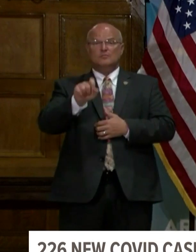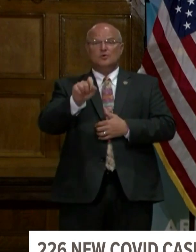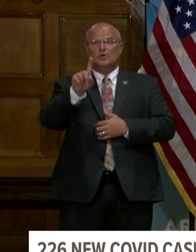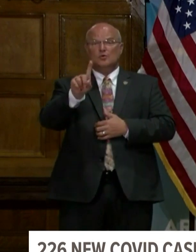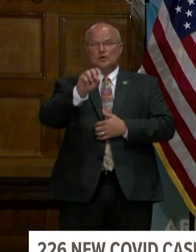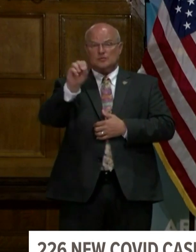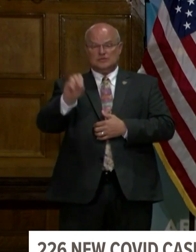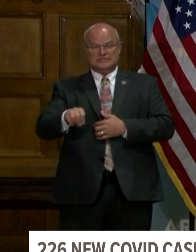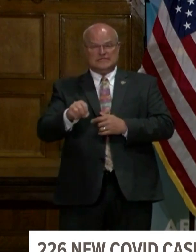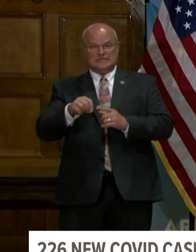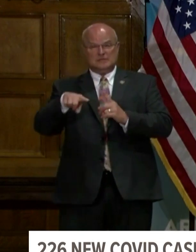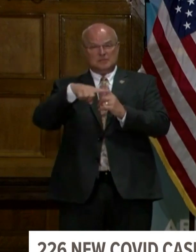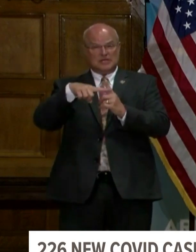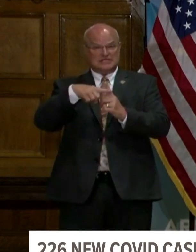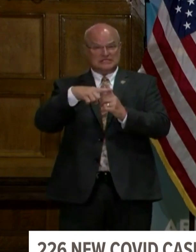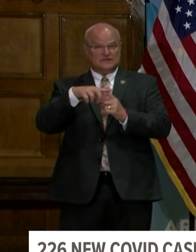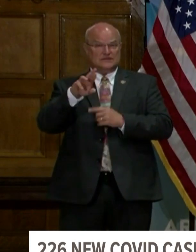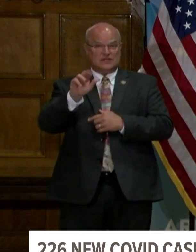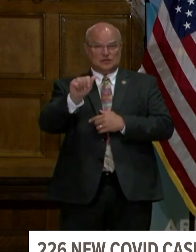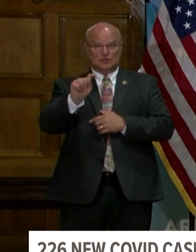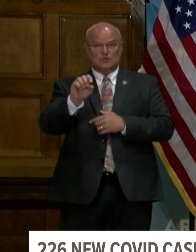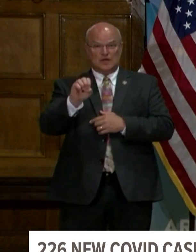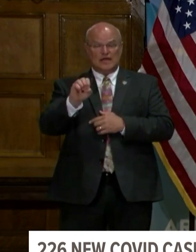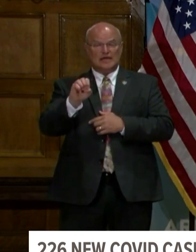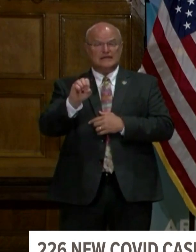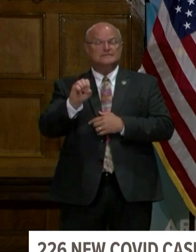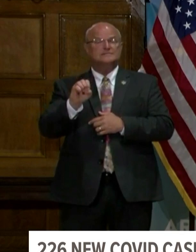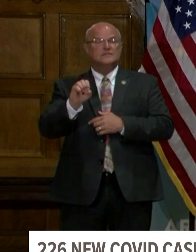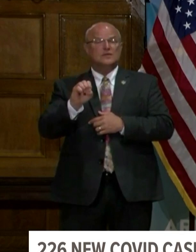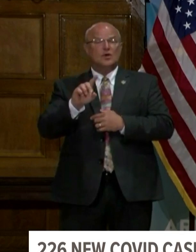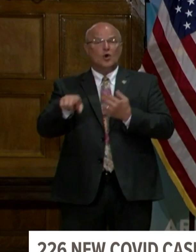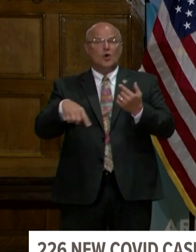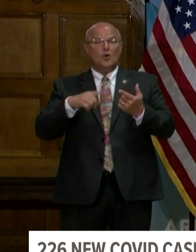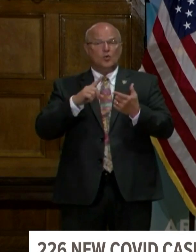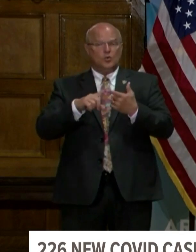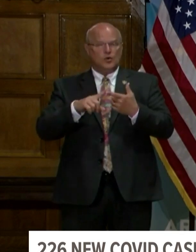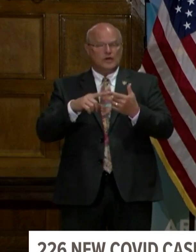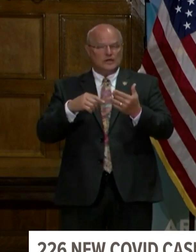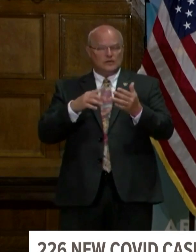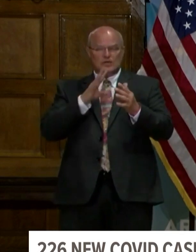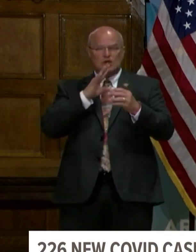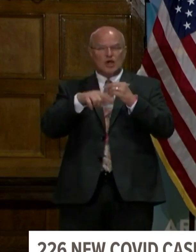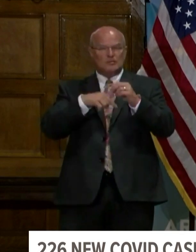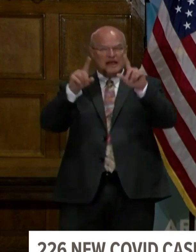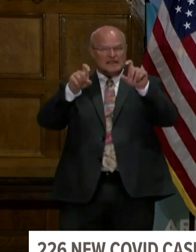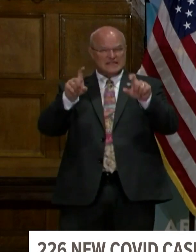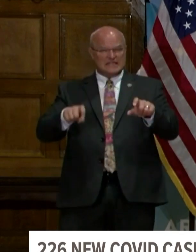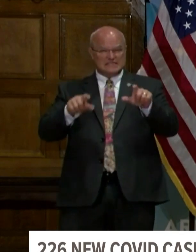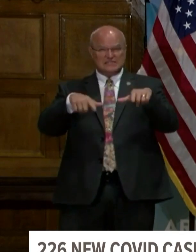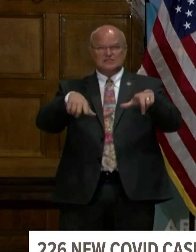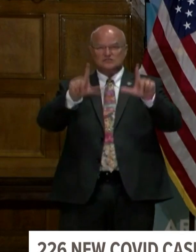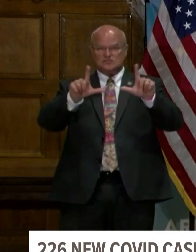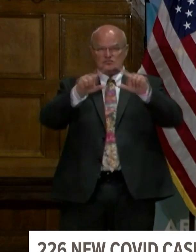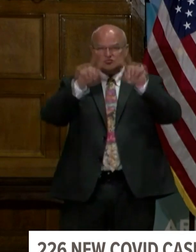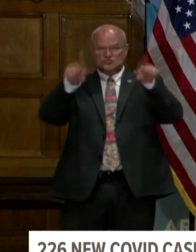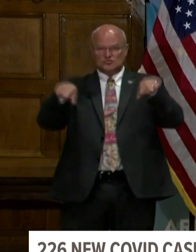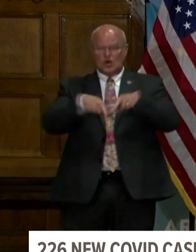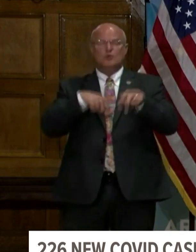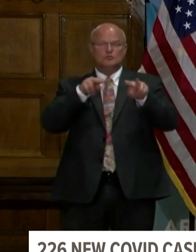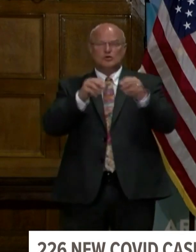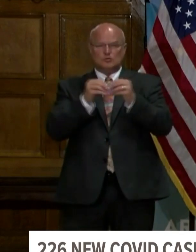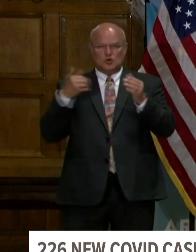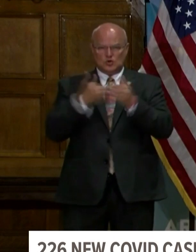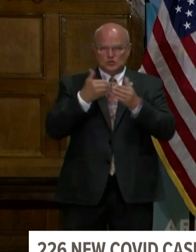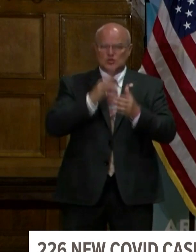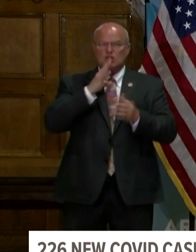3.1% positivity rate. And whenever we get to the testing chart, we can look at that more closely. I want to